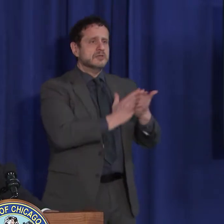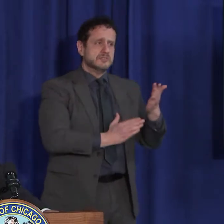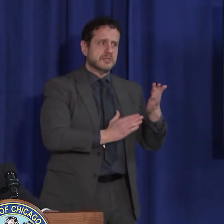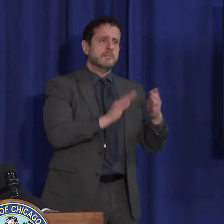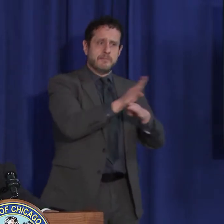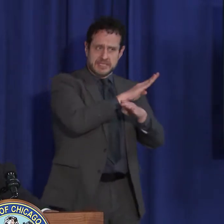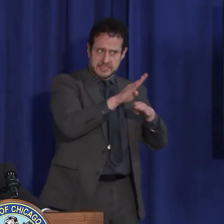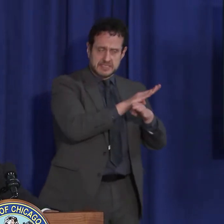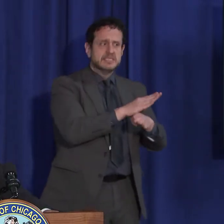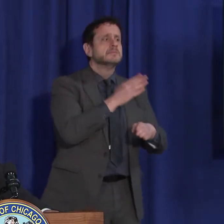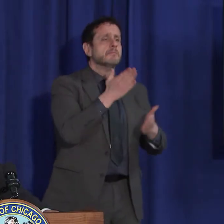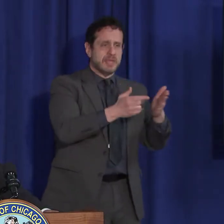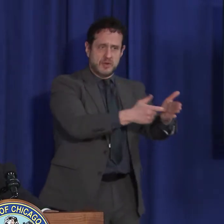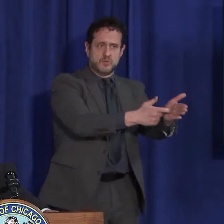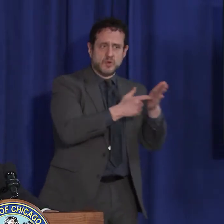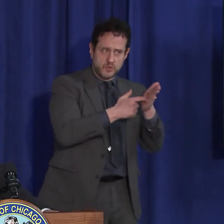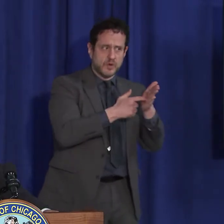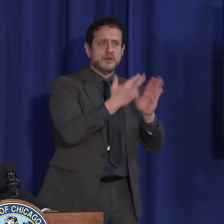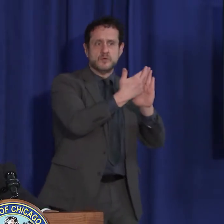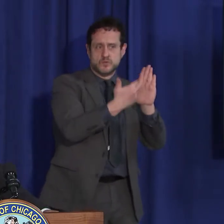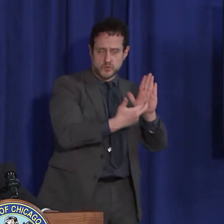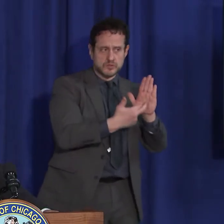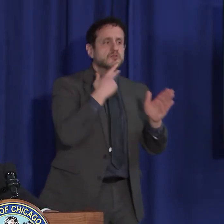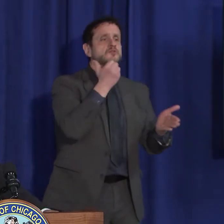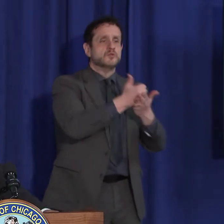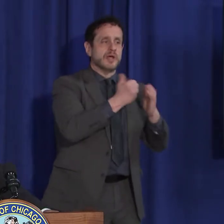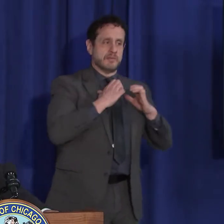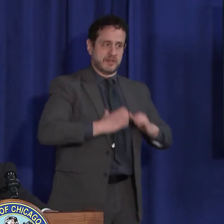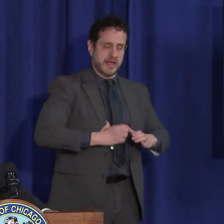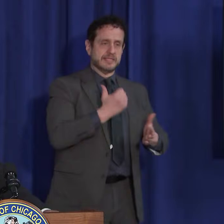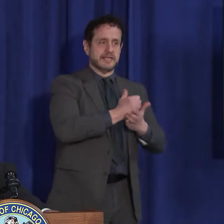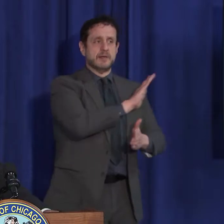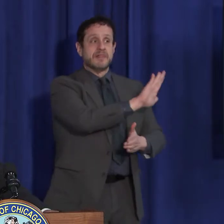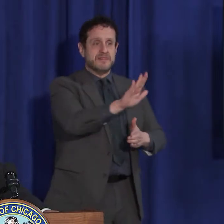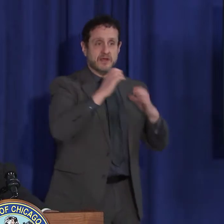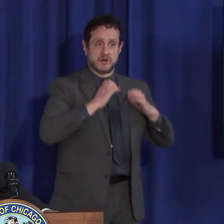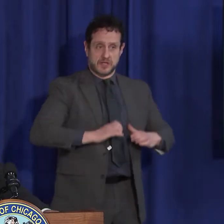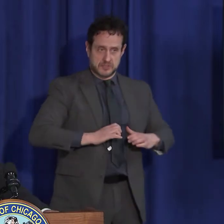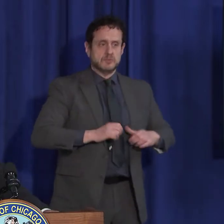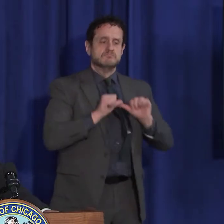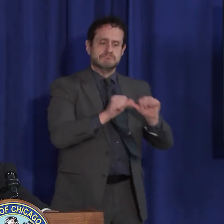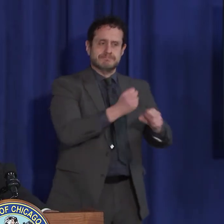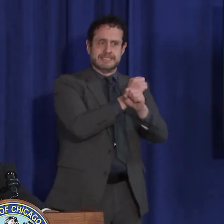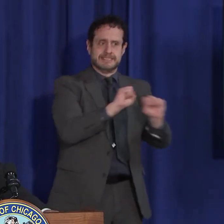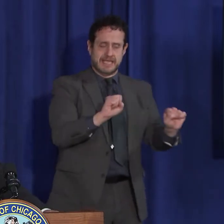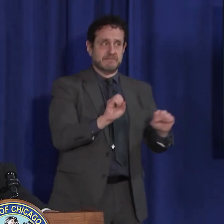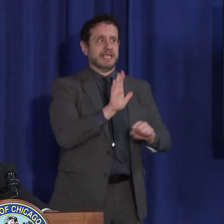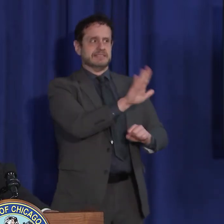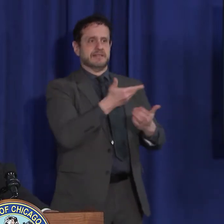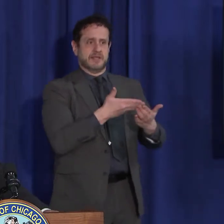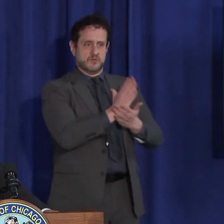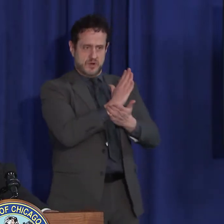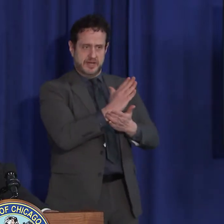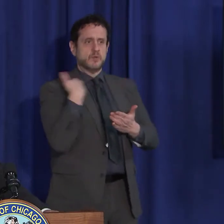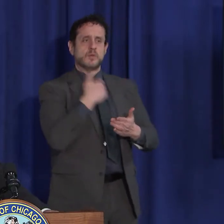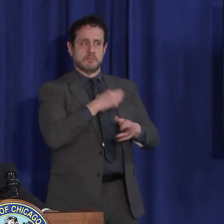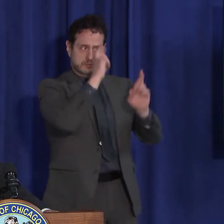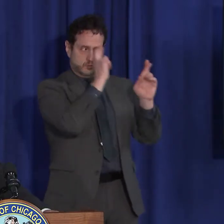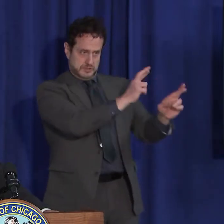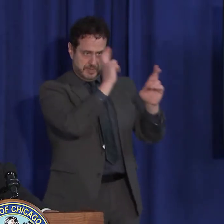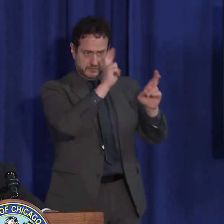efforts to keep their clients and customers safe. That is their right, and we must respect